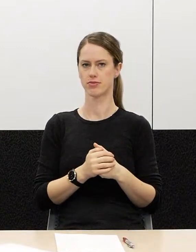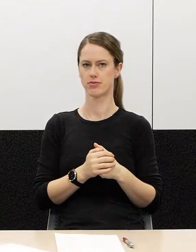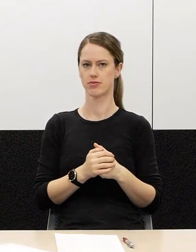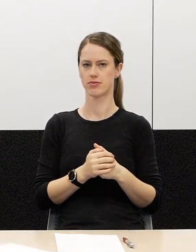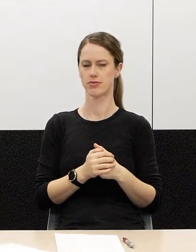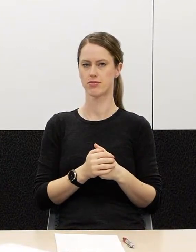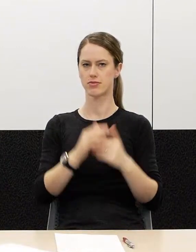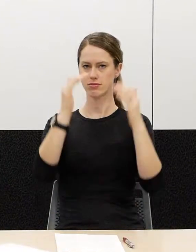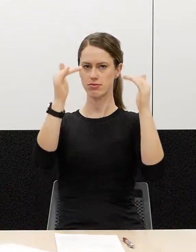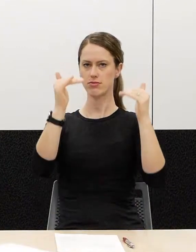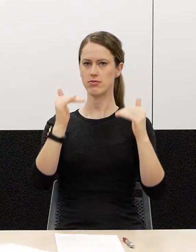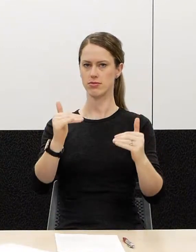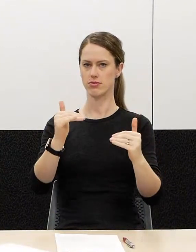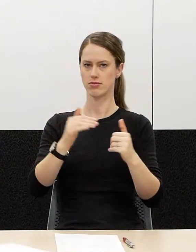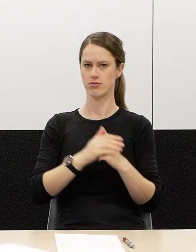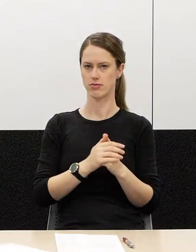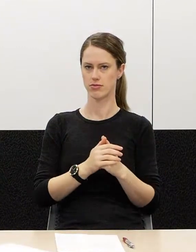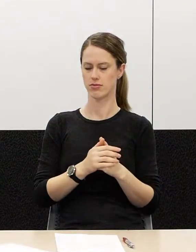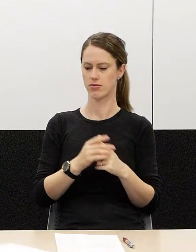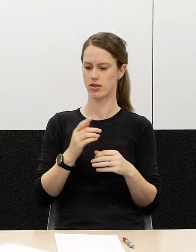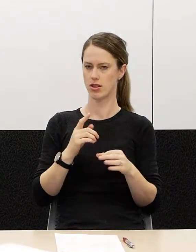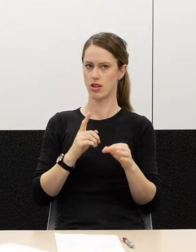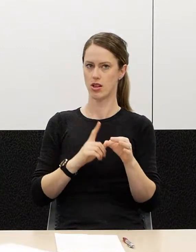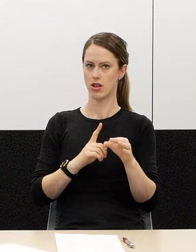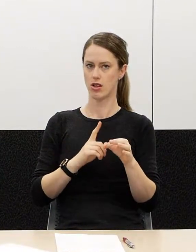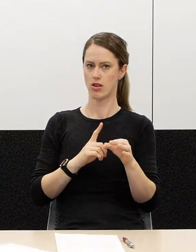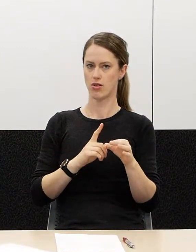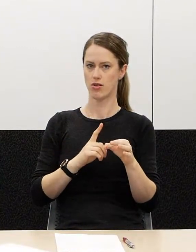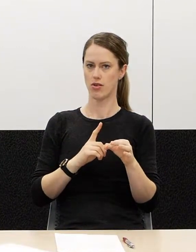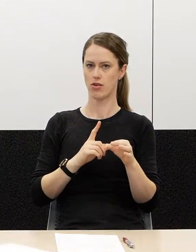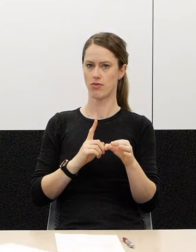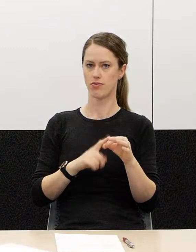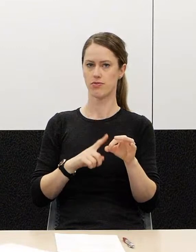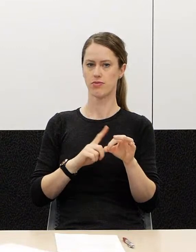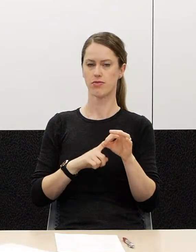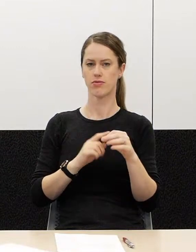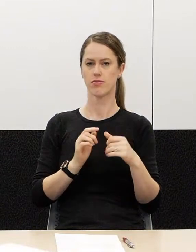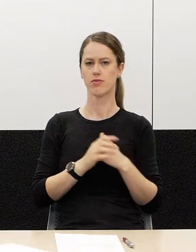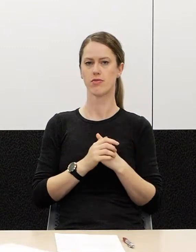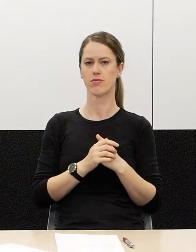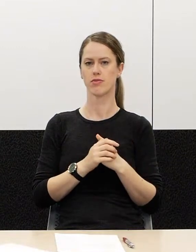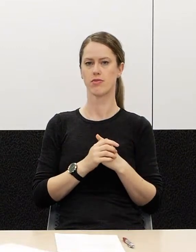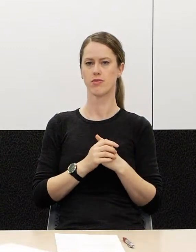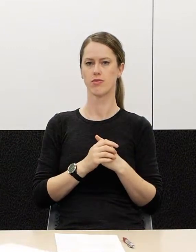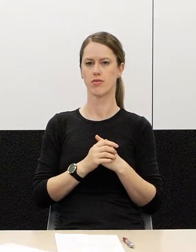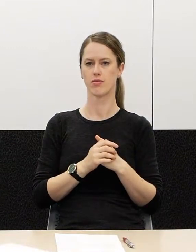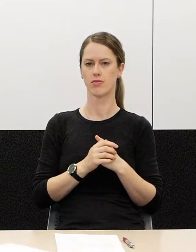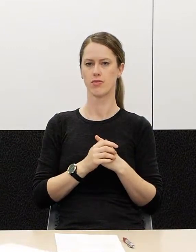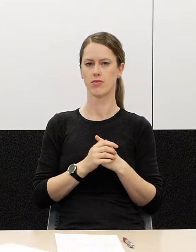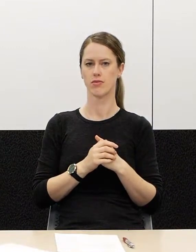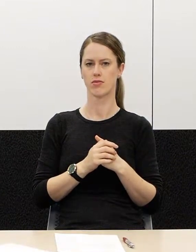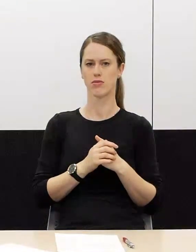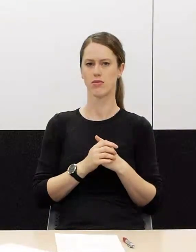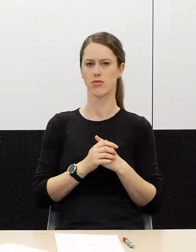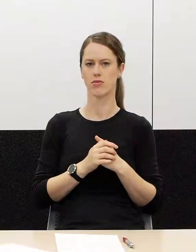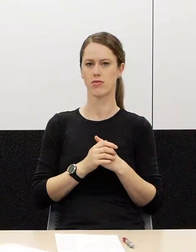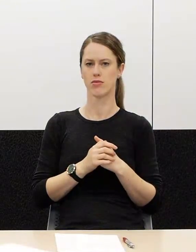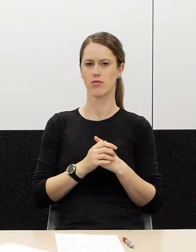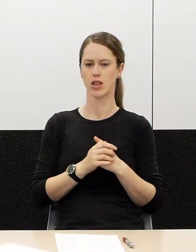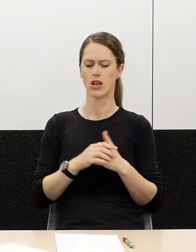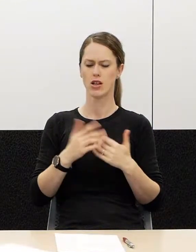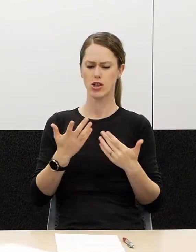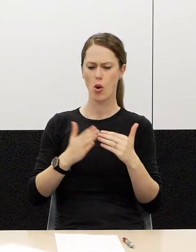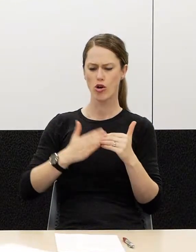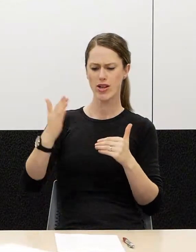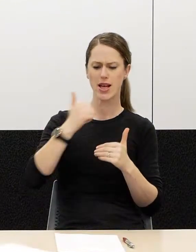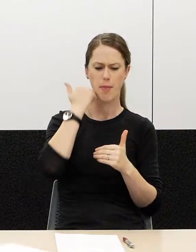So there's a question here from Elizabeth, which says, increasing the Māori and Pacific workforce is a